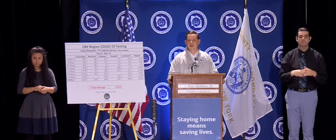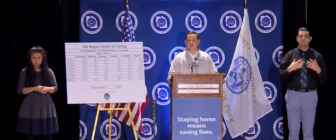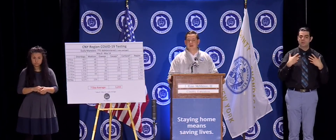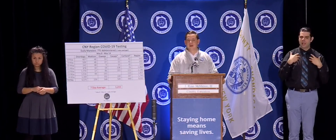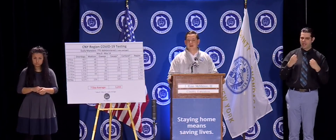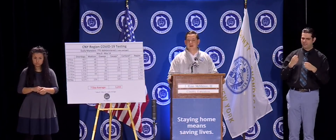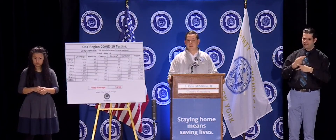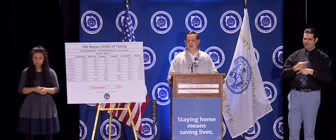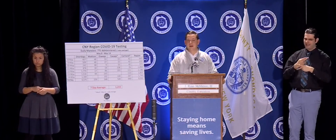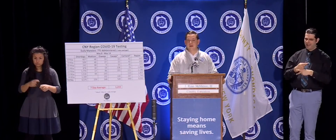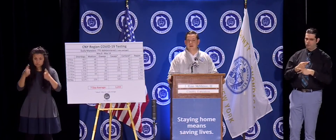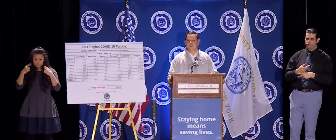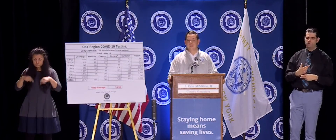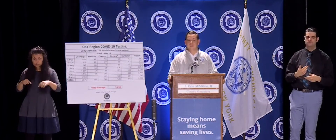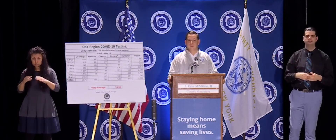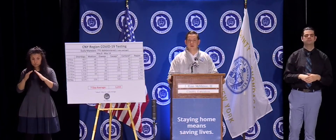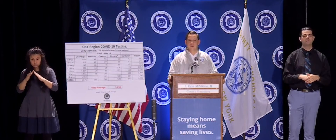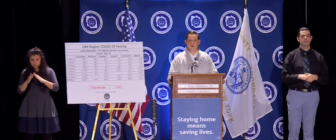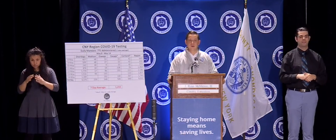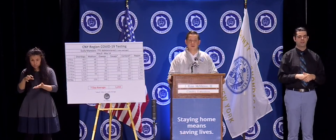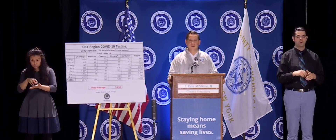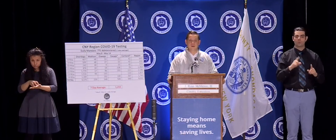healthcare, again, reporters.